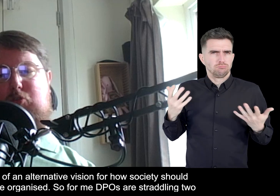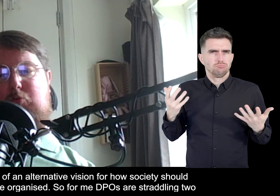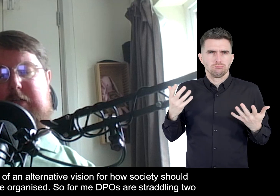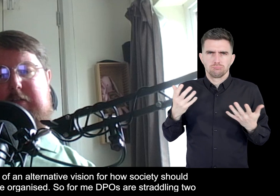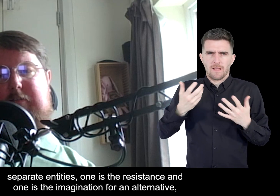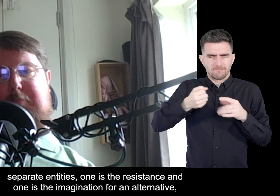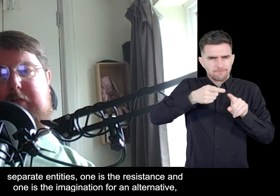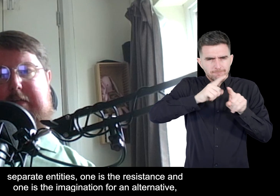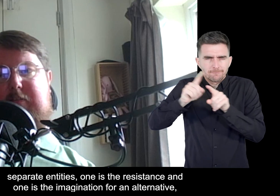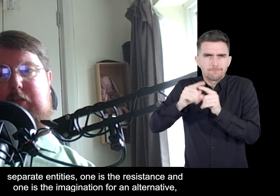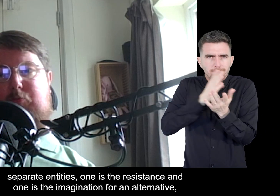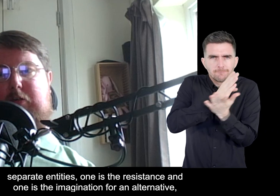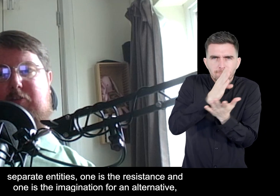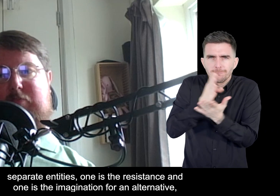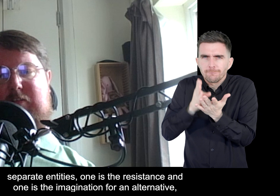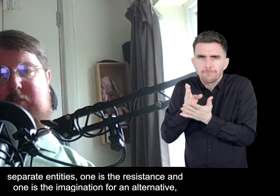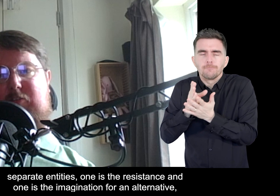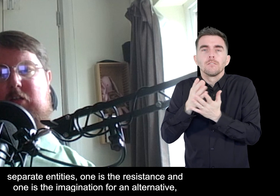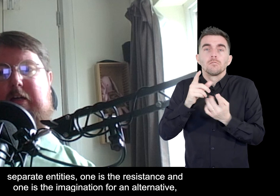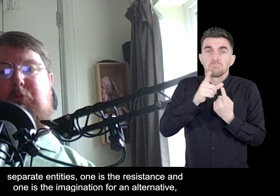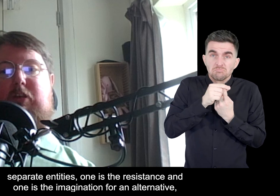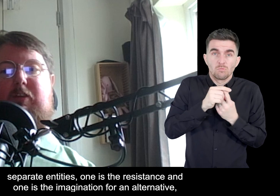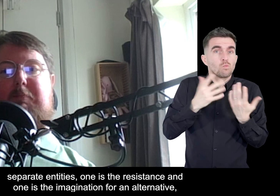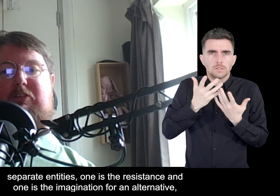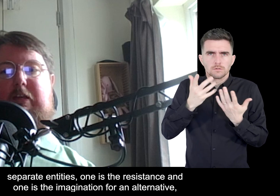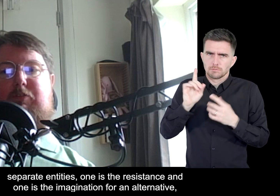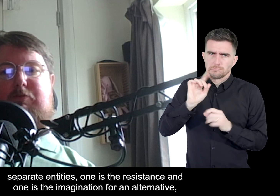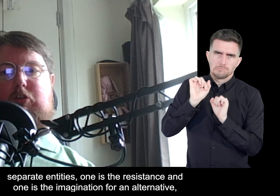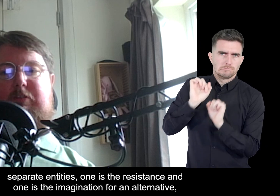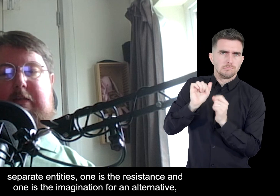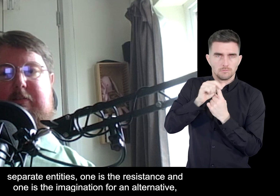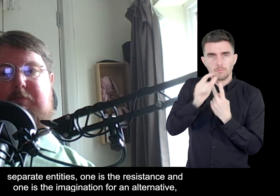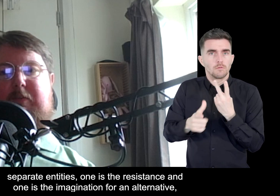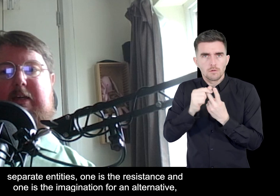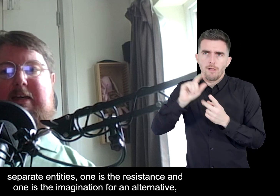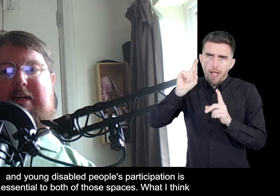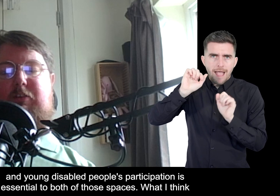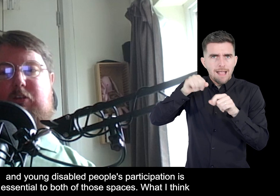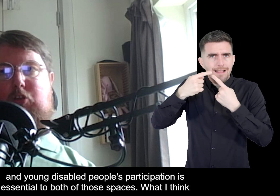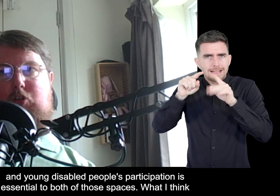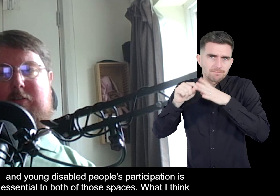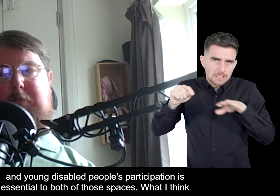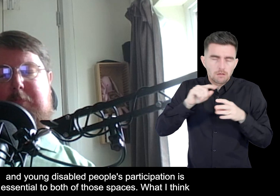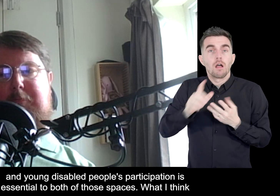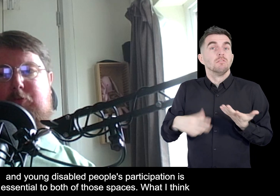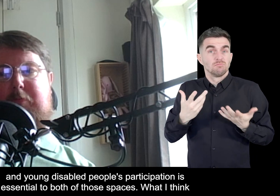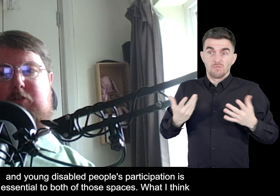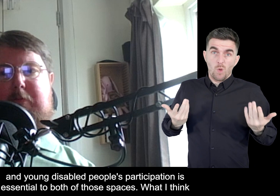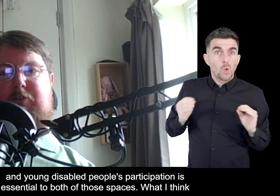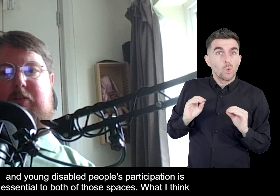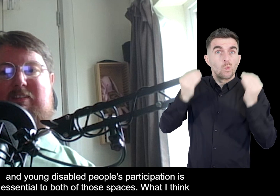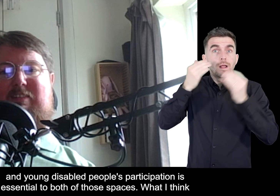straddling two separate entities. One is the resistance and one is the imagination for an alternative. And young disabled